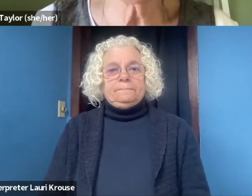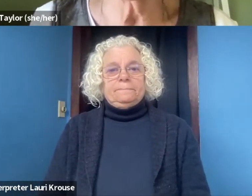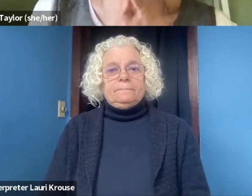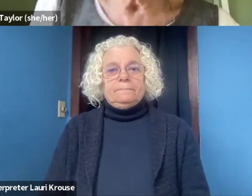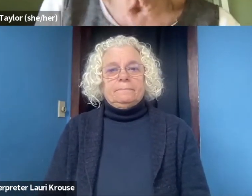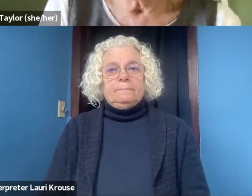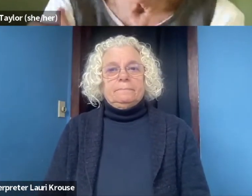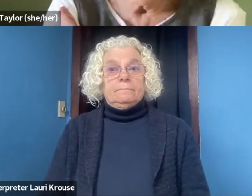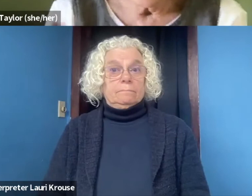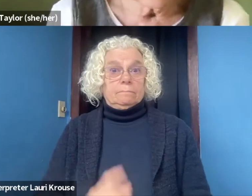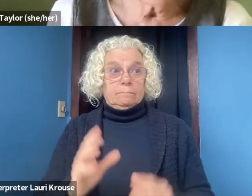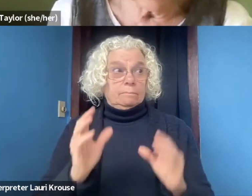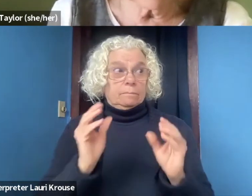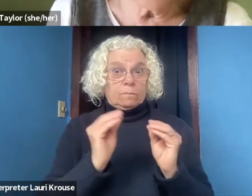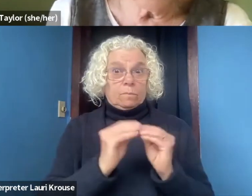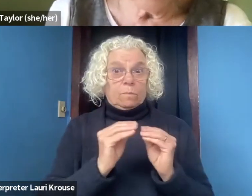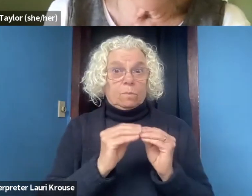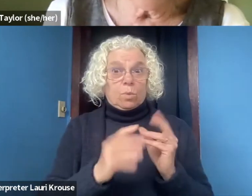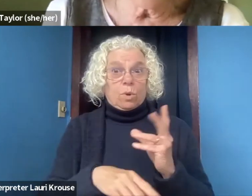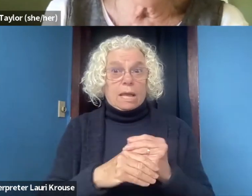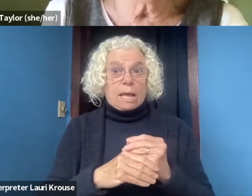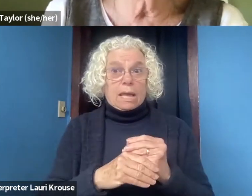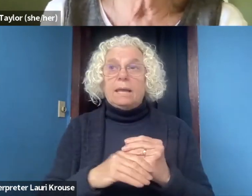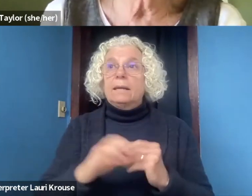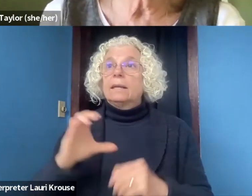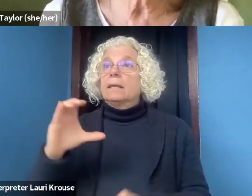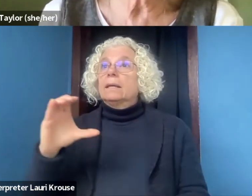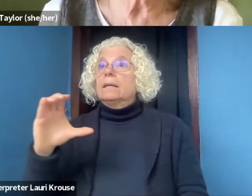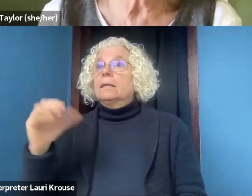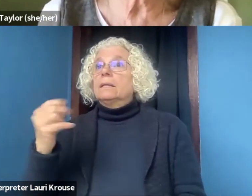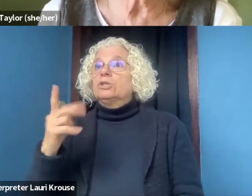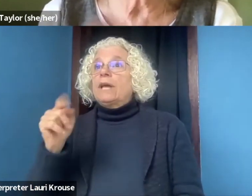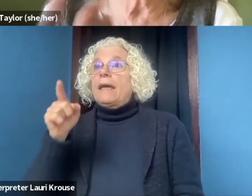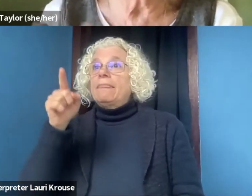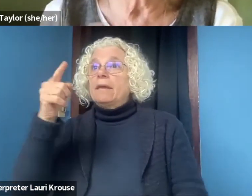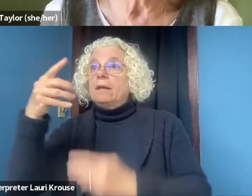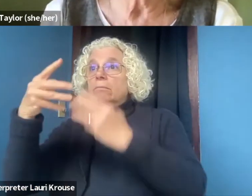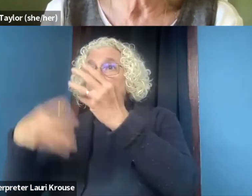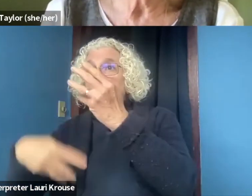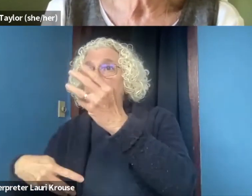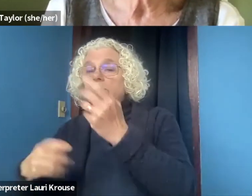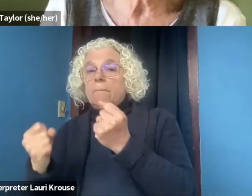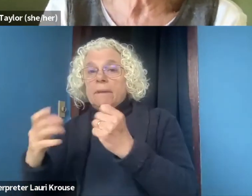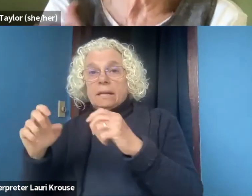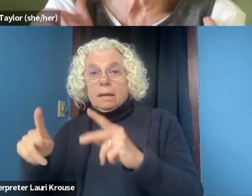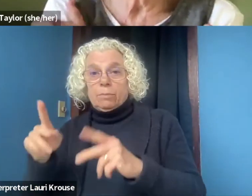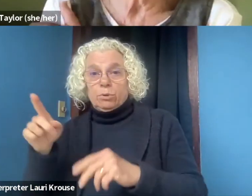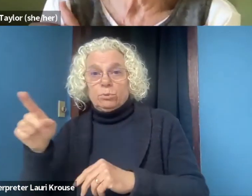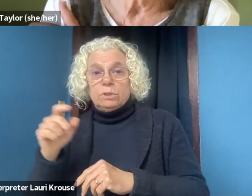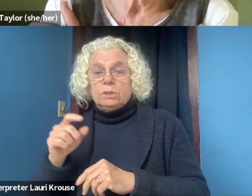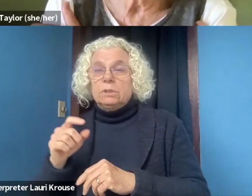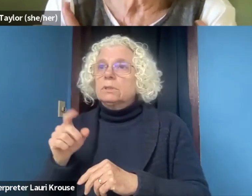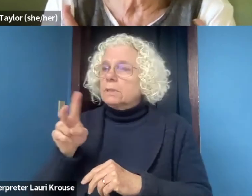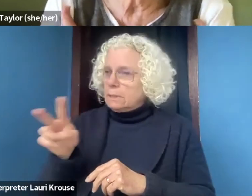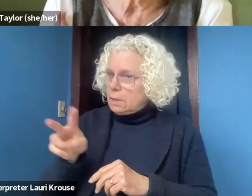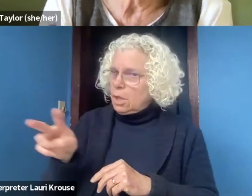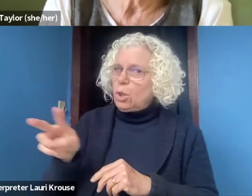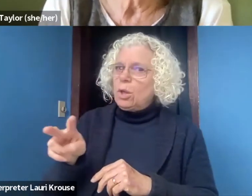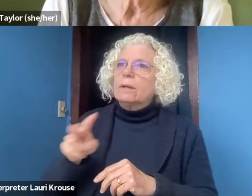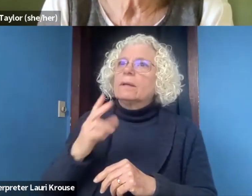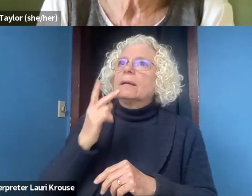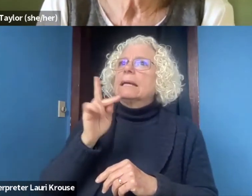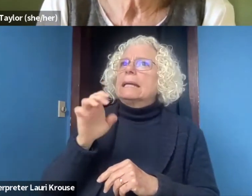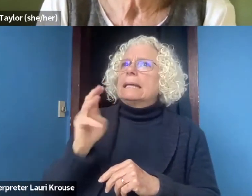Well, good. Anything else? I love that the chat has some opportunities for great. Thank you,